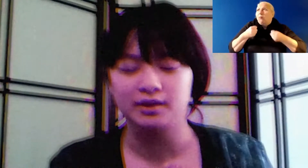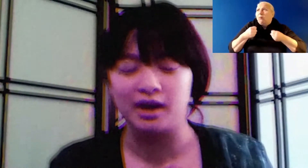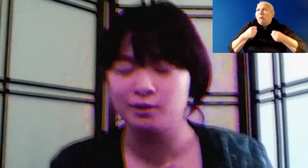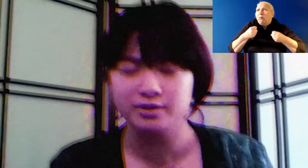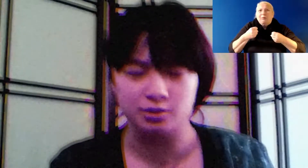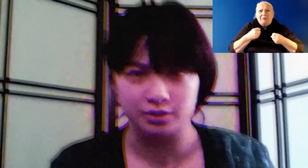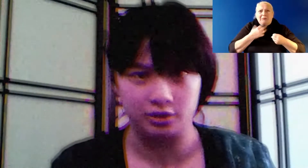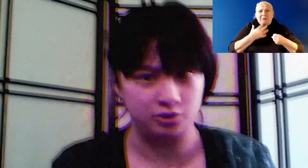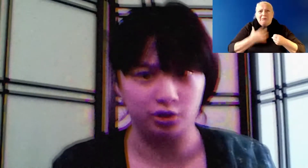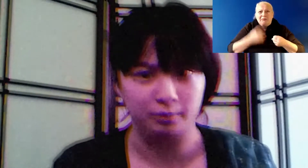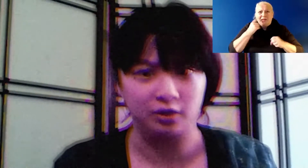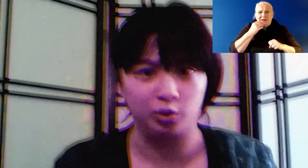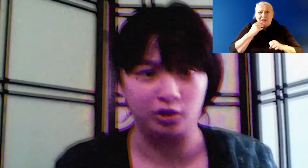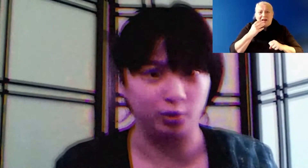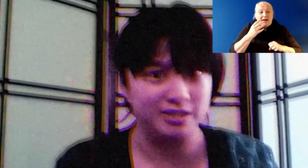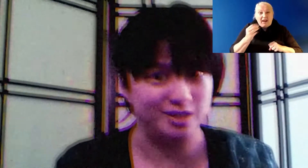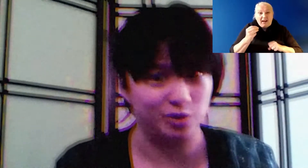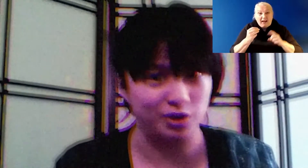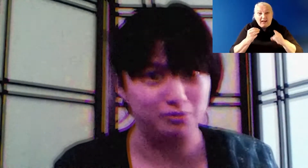I was told to determine where the noises